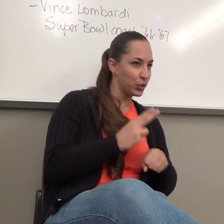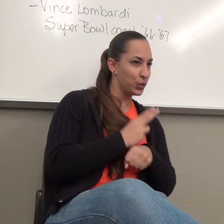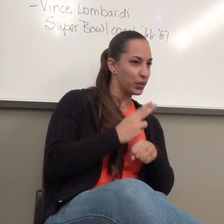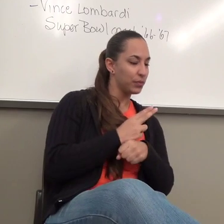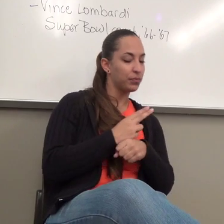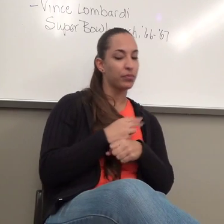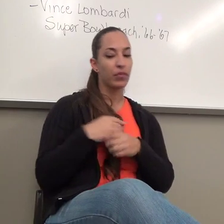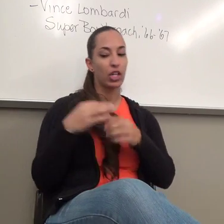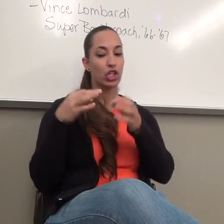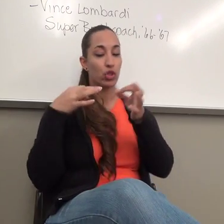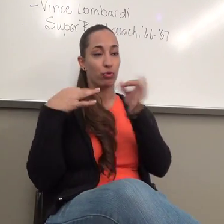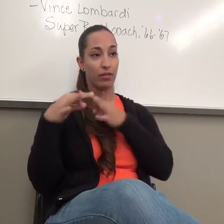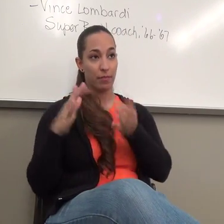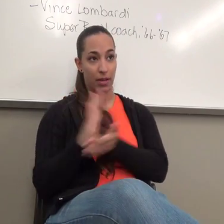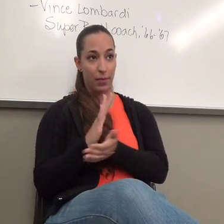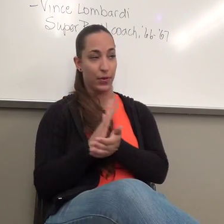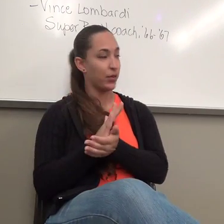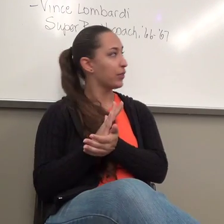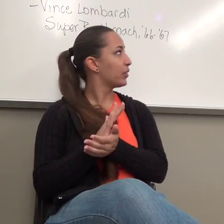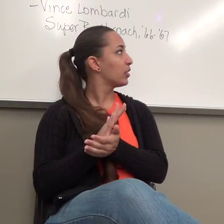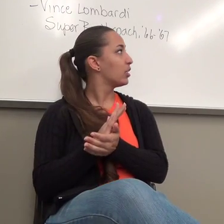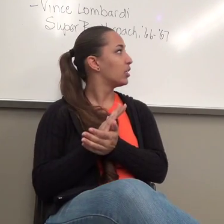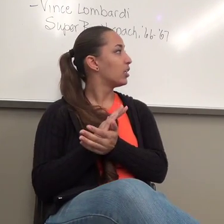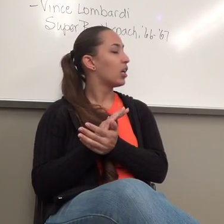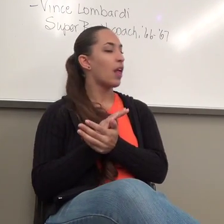paper, the topic sentence,